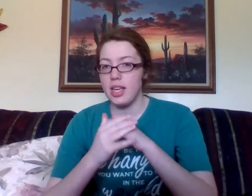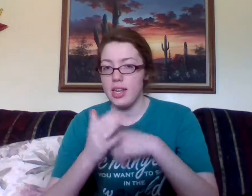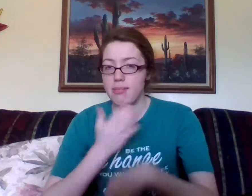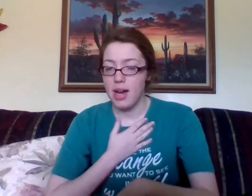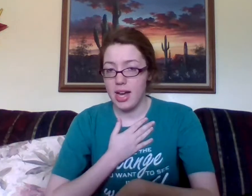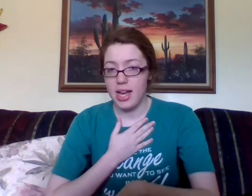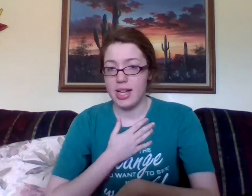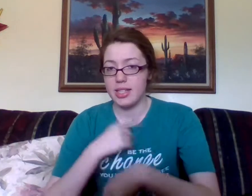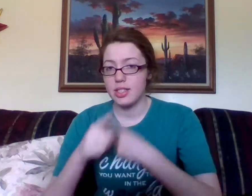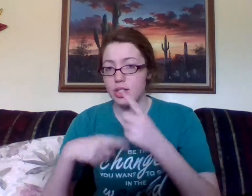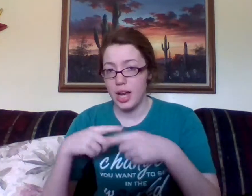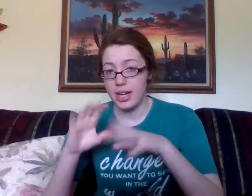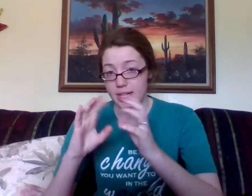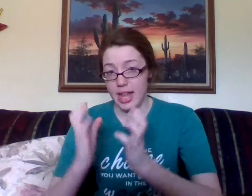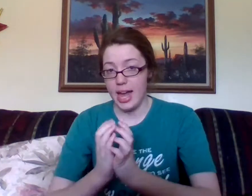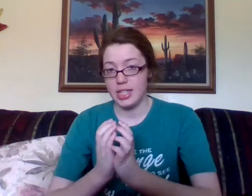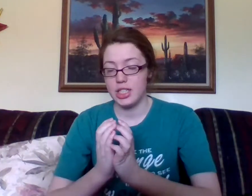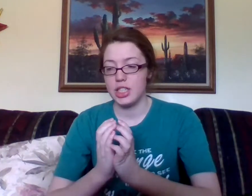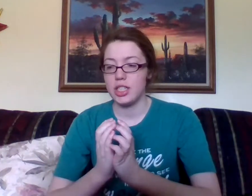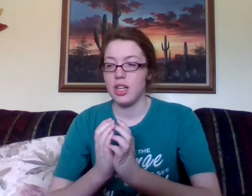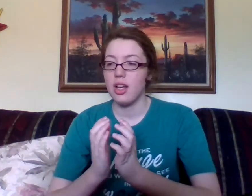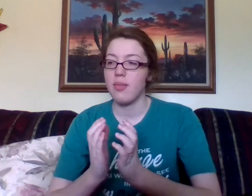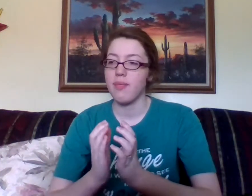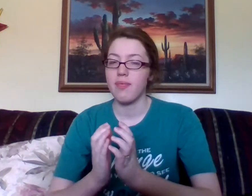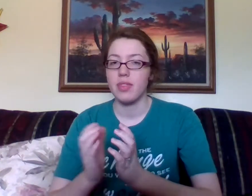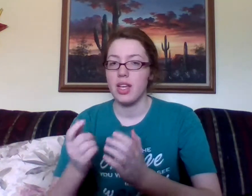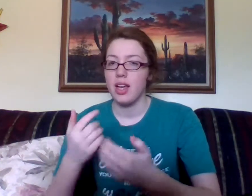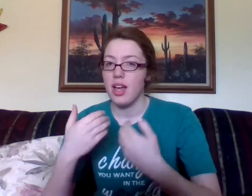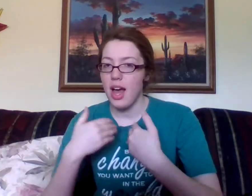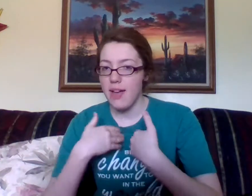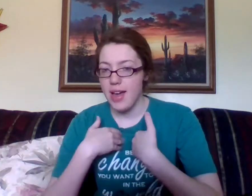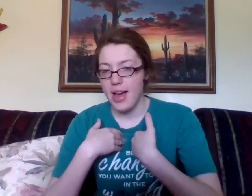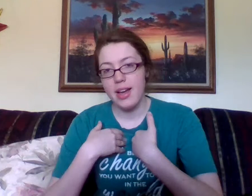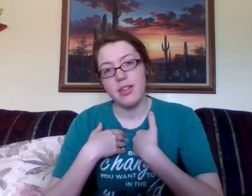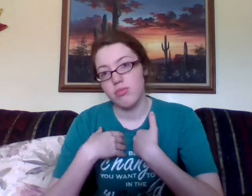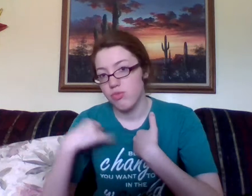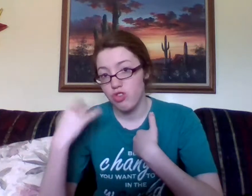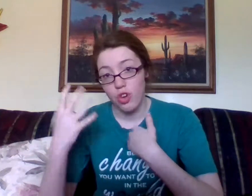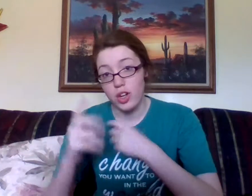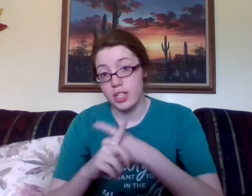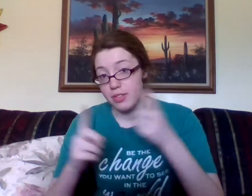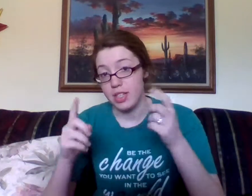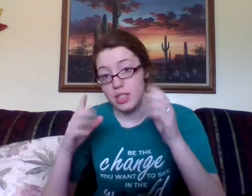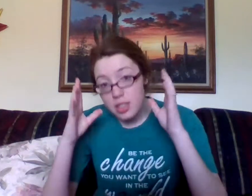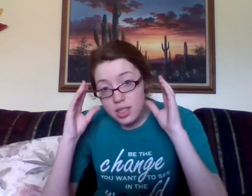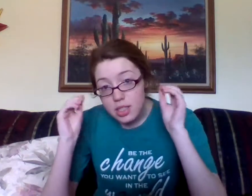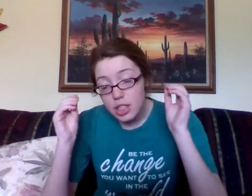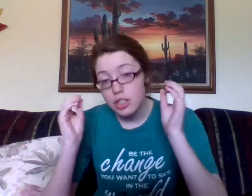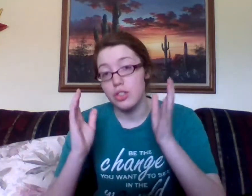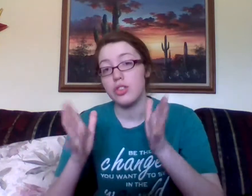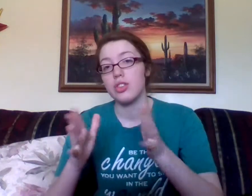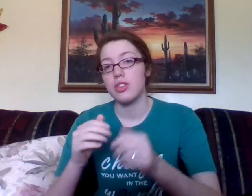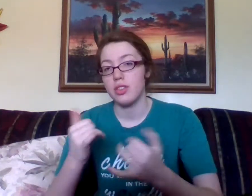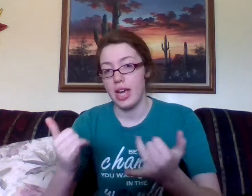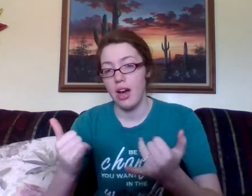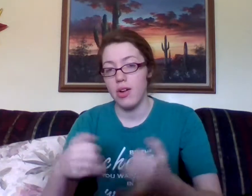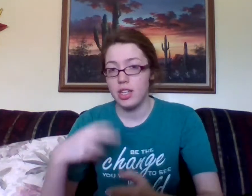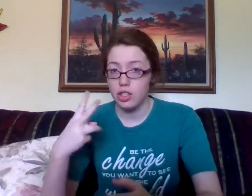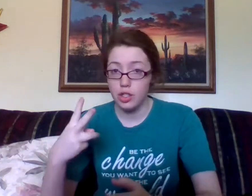In my sign class, I've had 4 different teachers now.